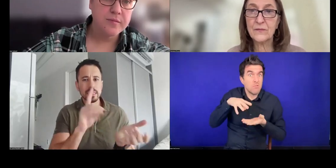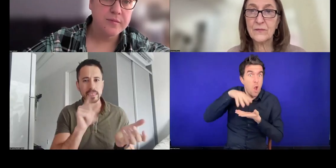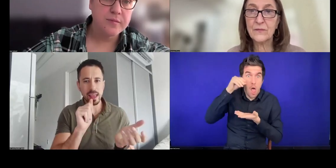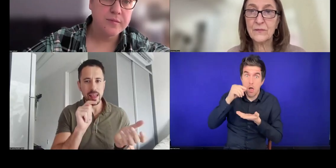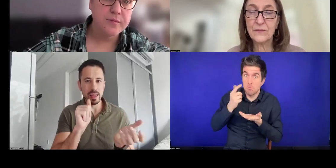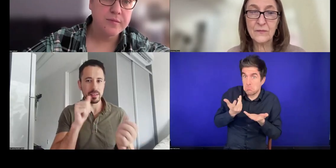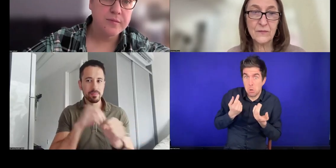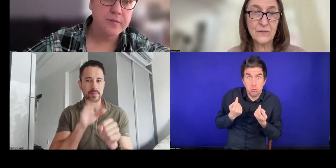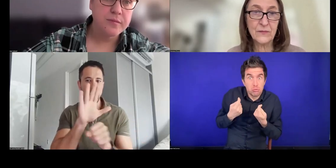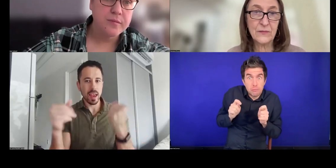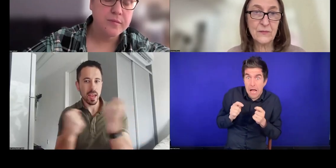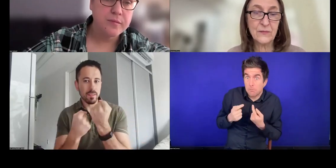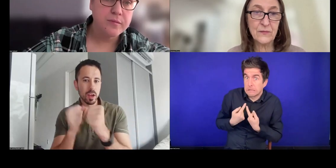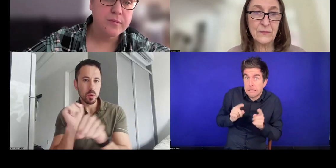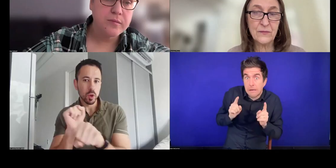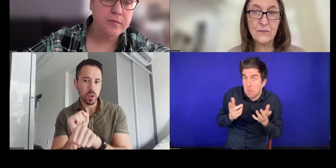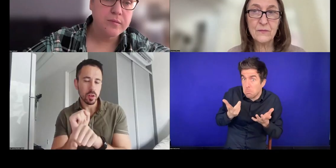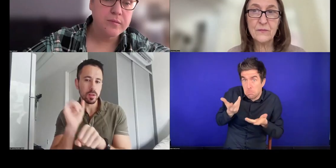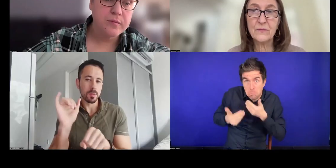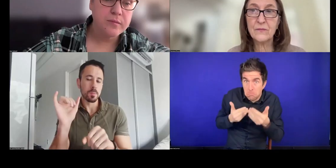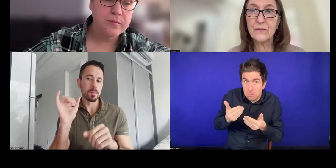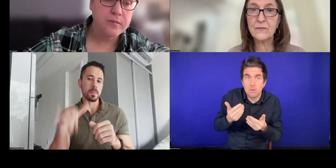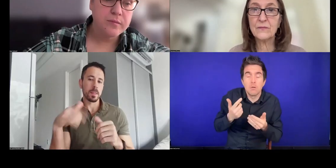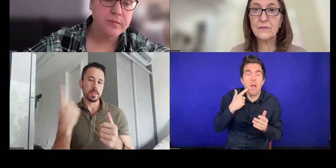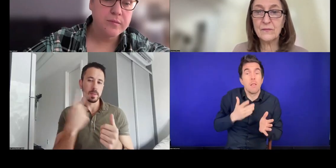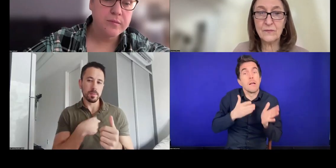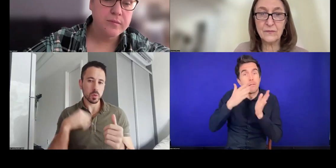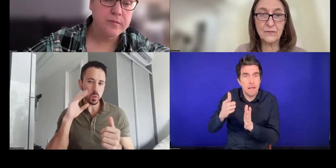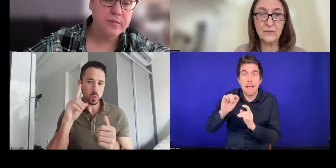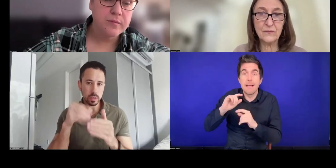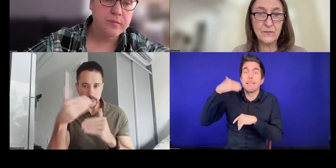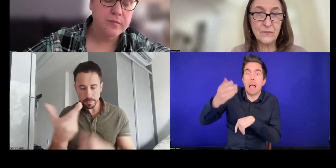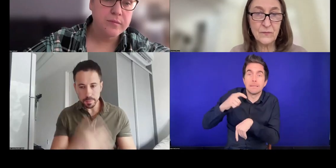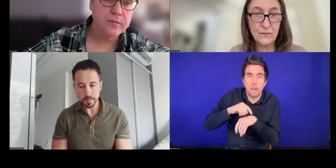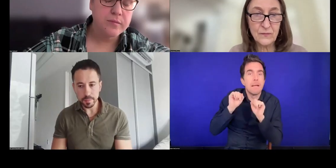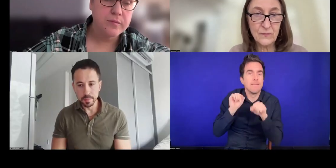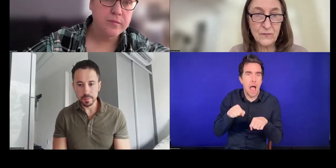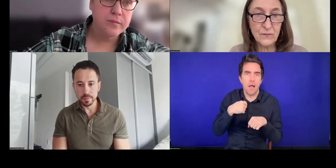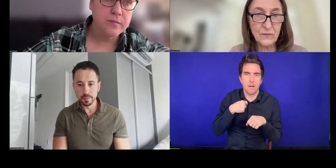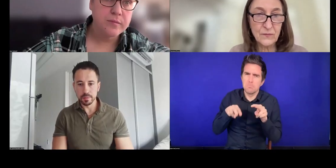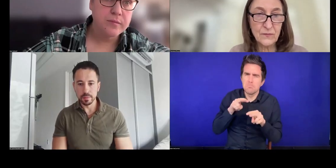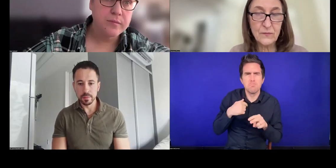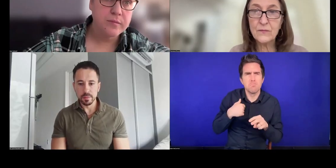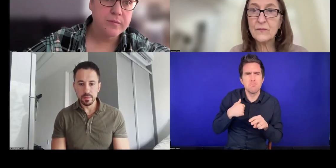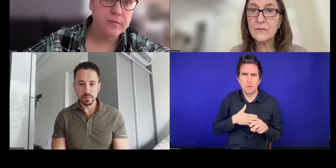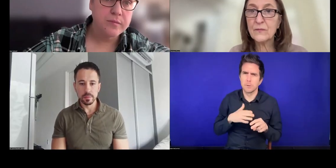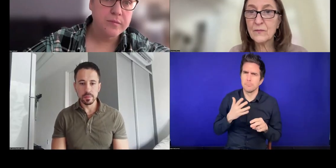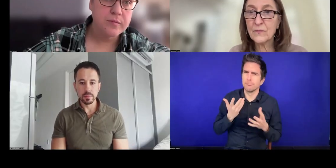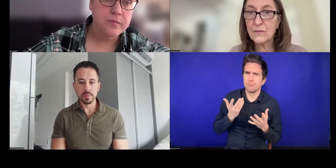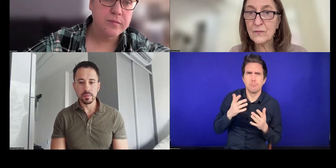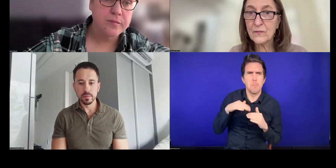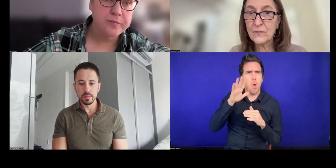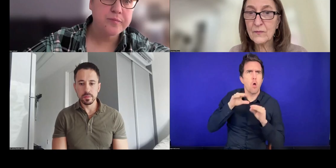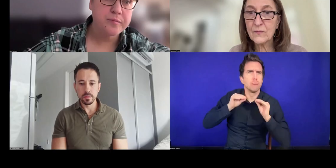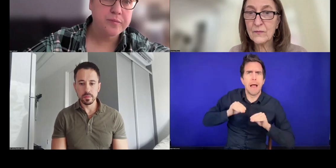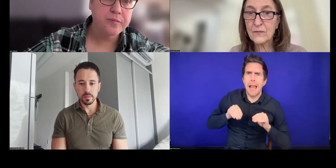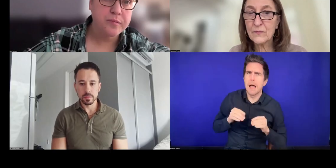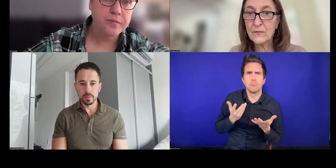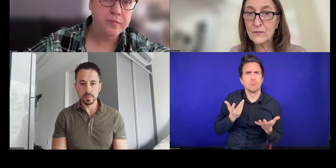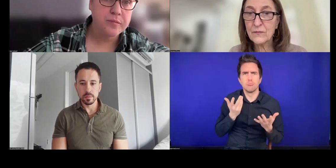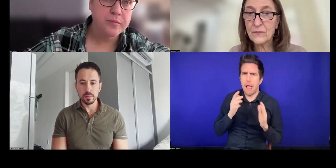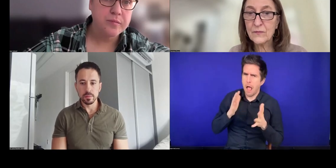hope to increase trainings around how to teach the community how to leverage that data and